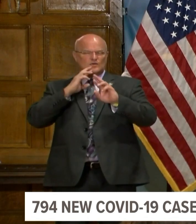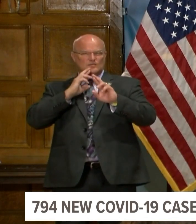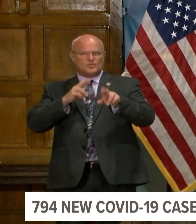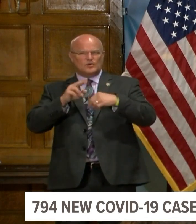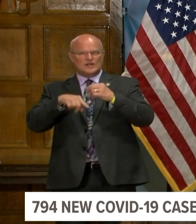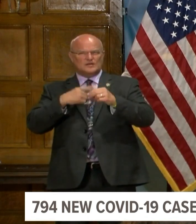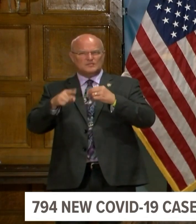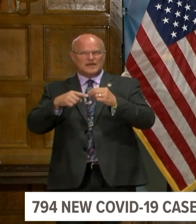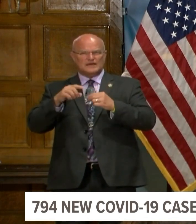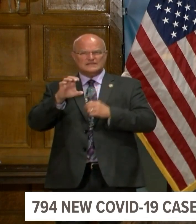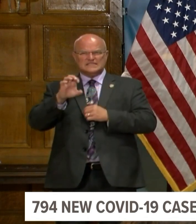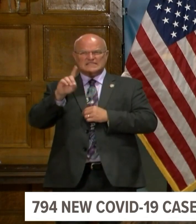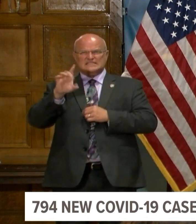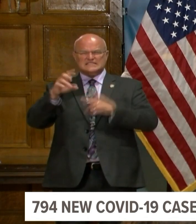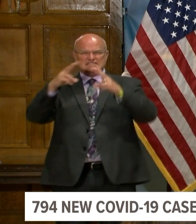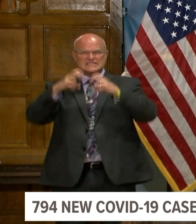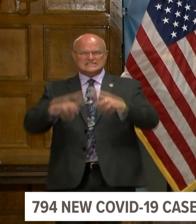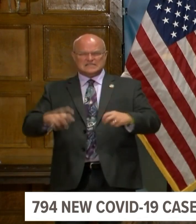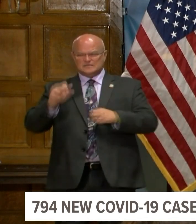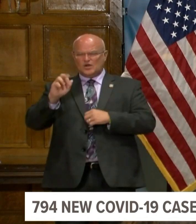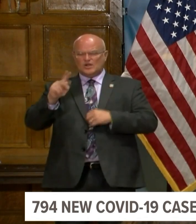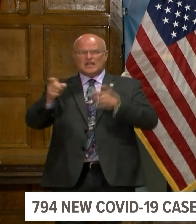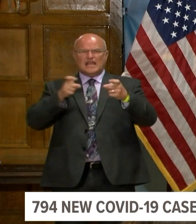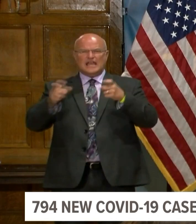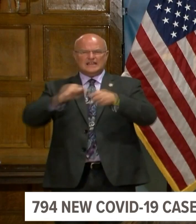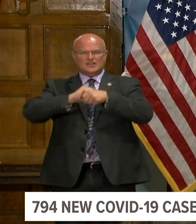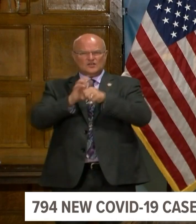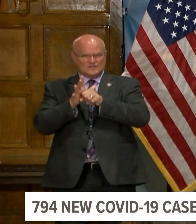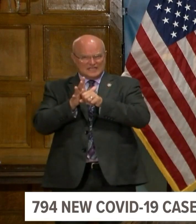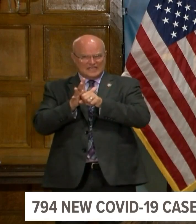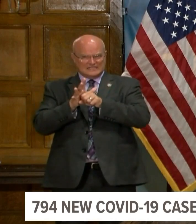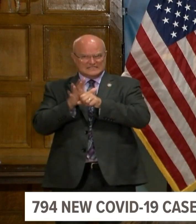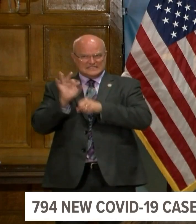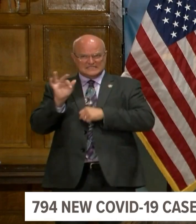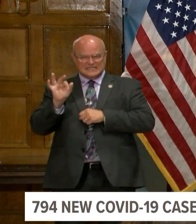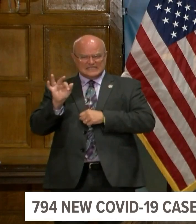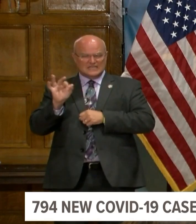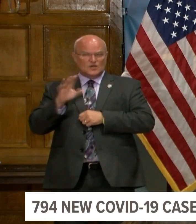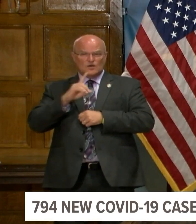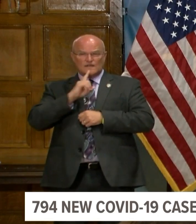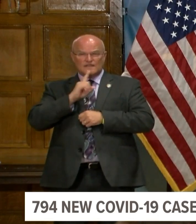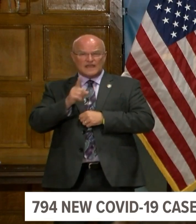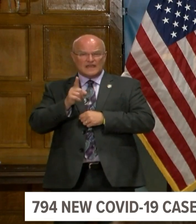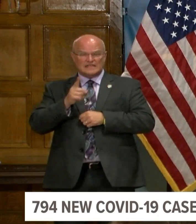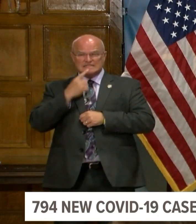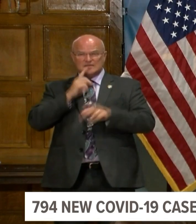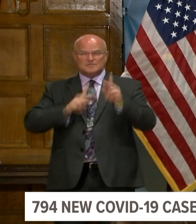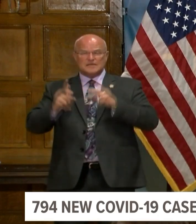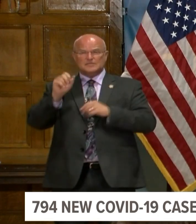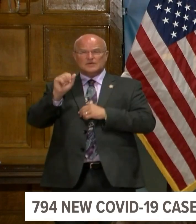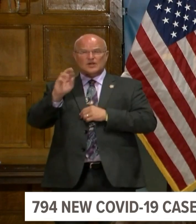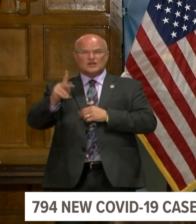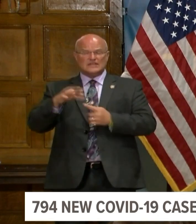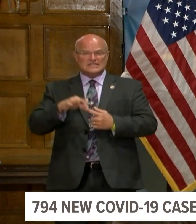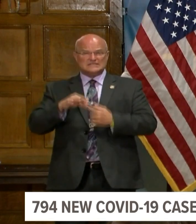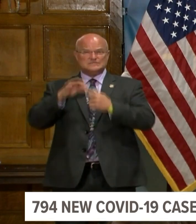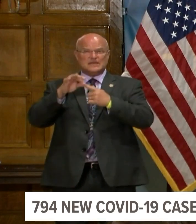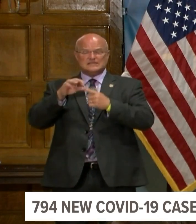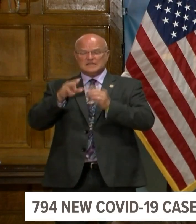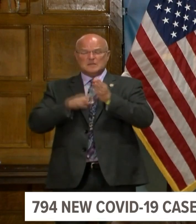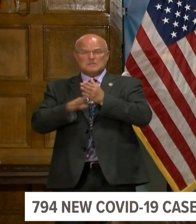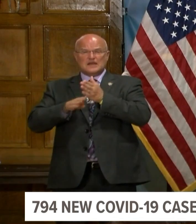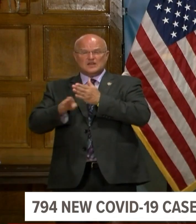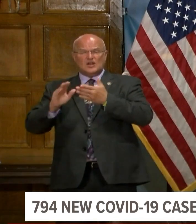on the CDC's assessment of Arkansas's handling of COVID-19. Politico says the report alleges that people in Arkansas, especially in the